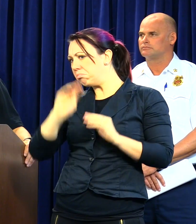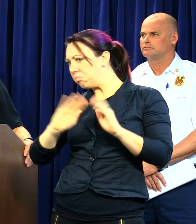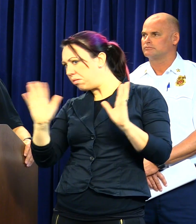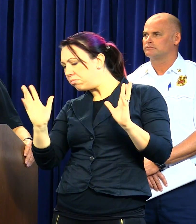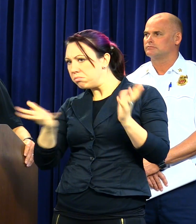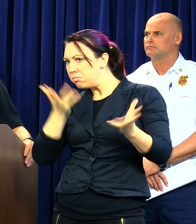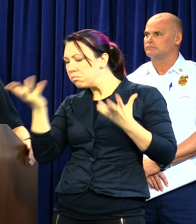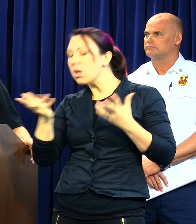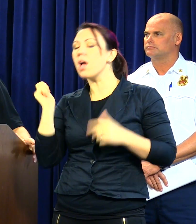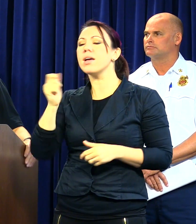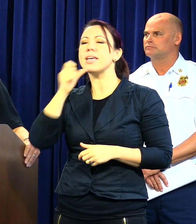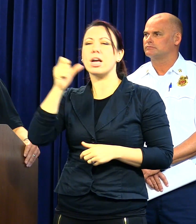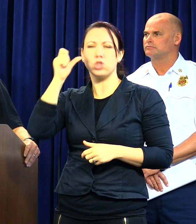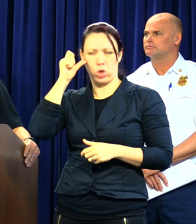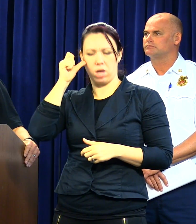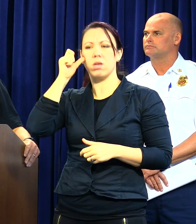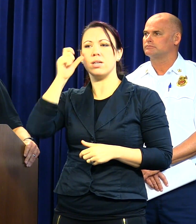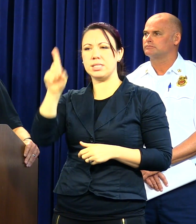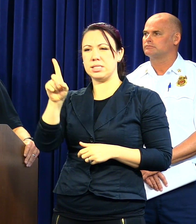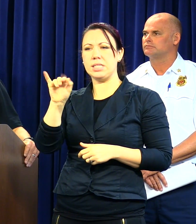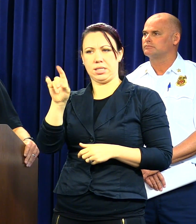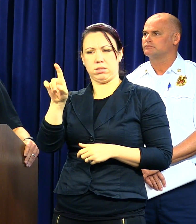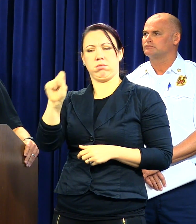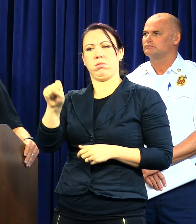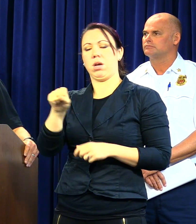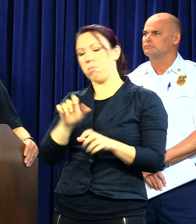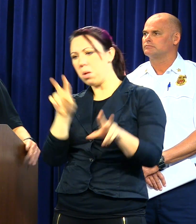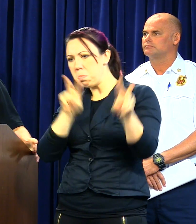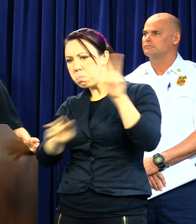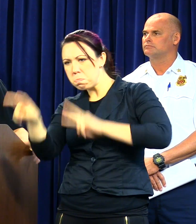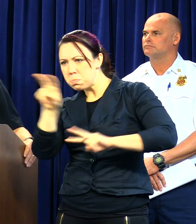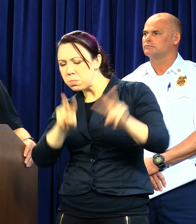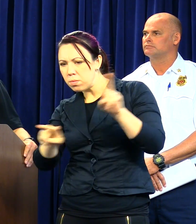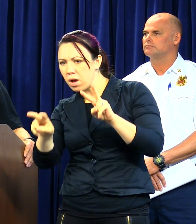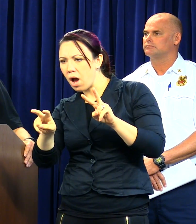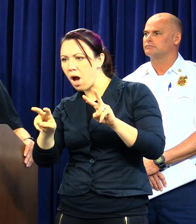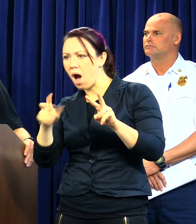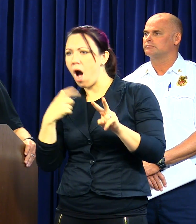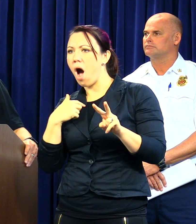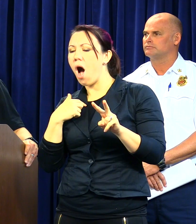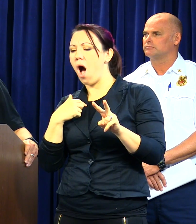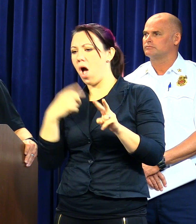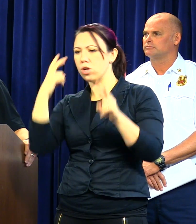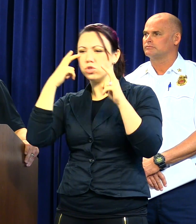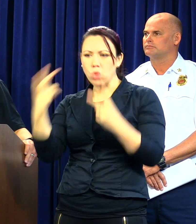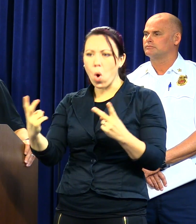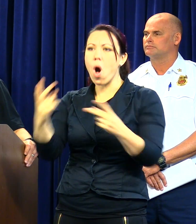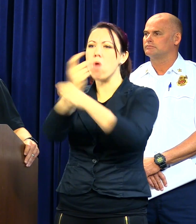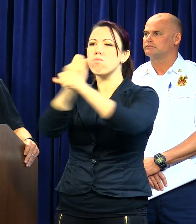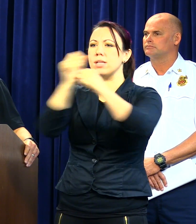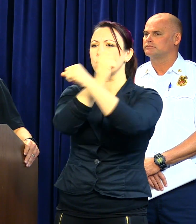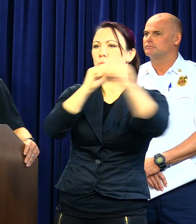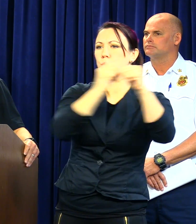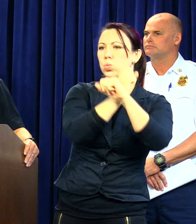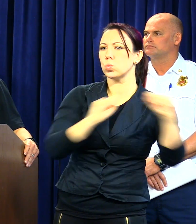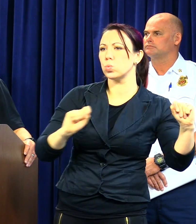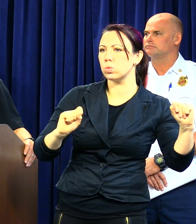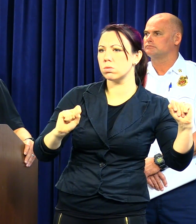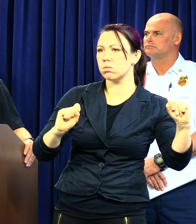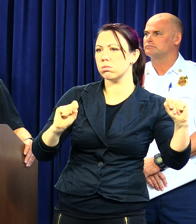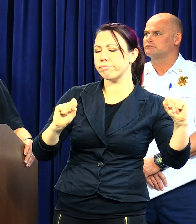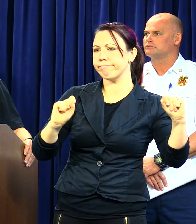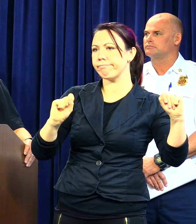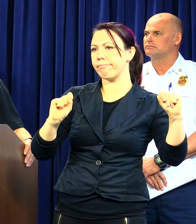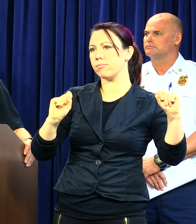Yesterday, I would say I did site assessment and out being a part, observing the rescue missions.